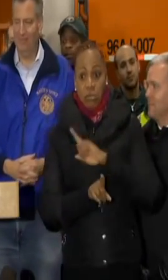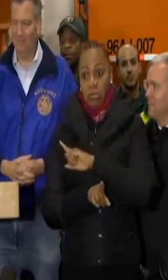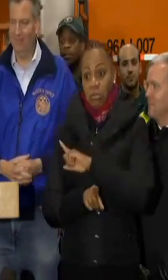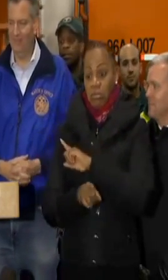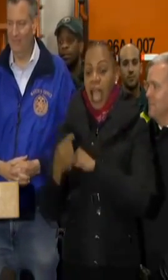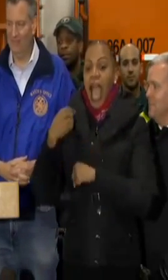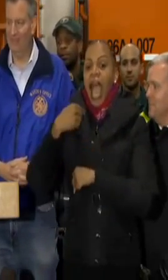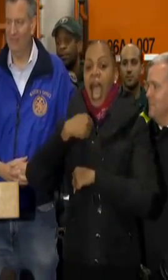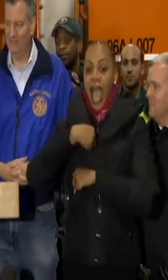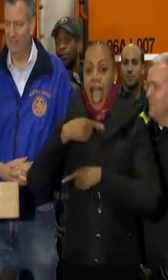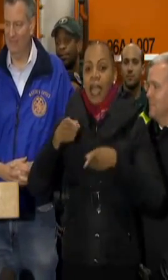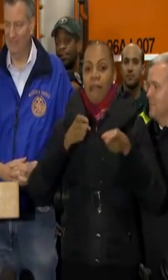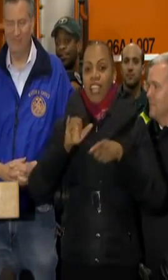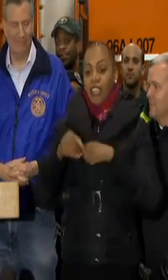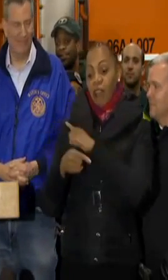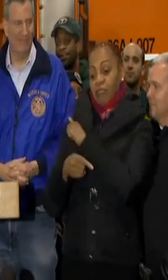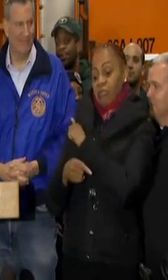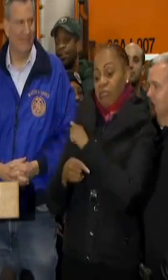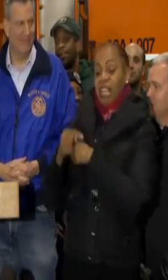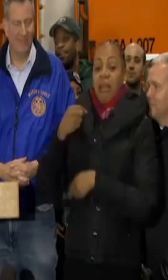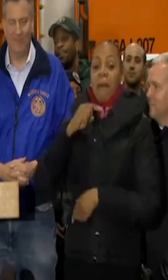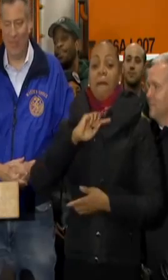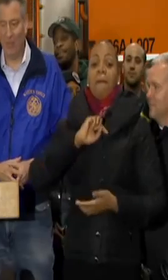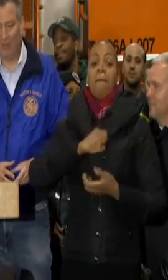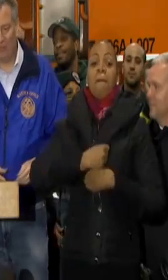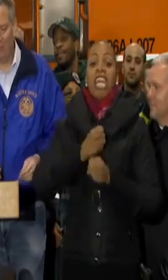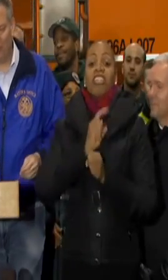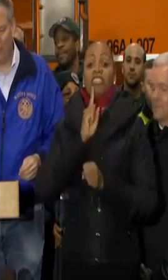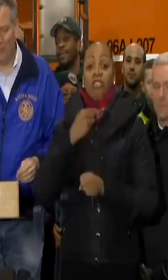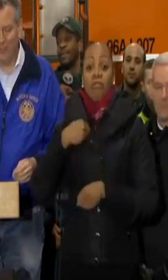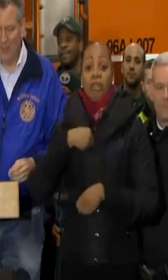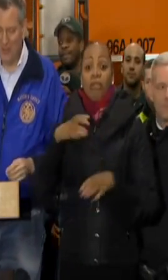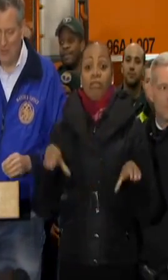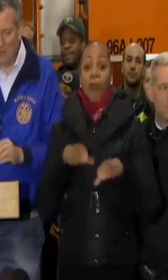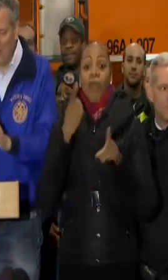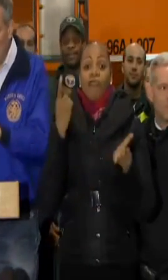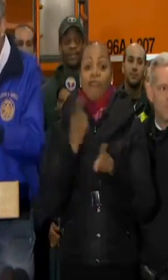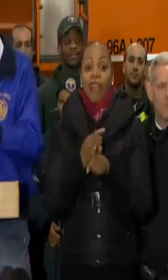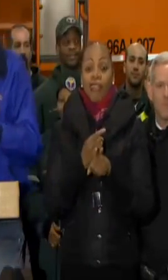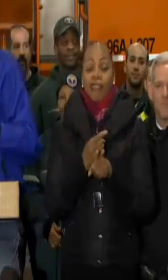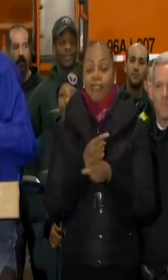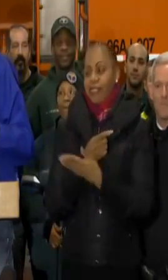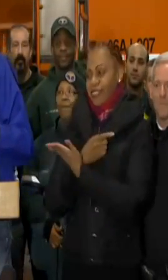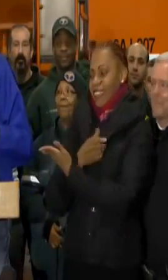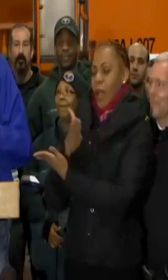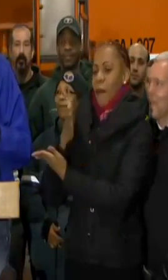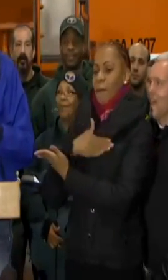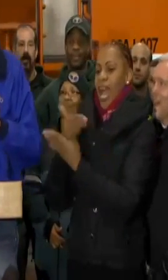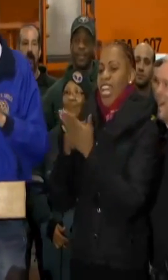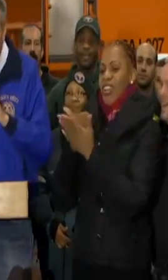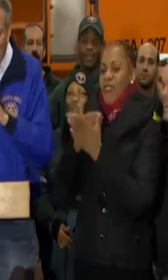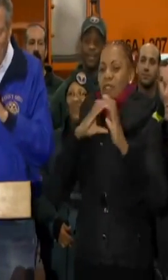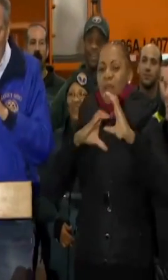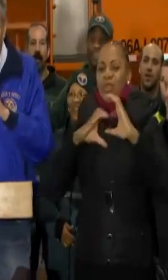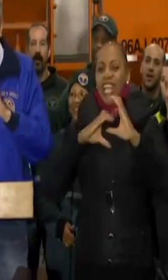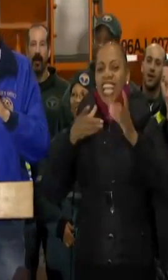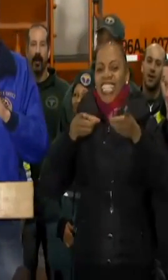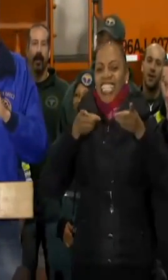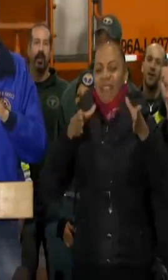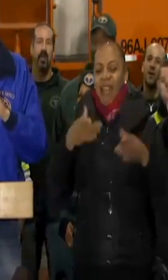I manage the job. He just makes sure that I manage it right. Amen. Well, this is my new communications director. He